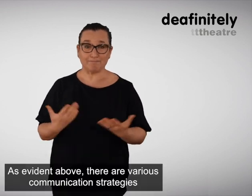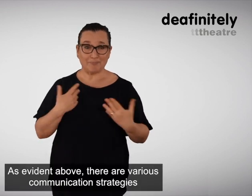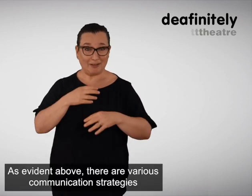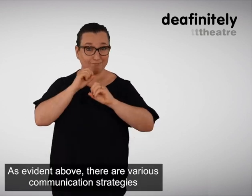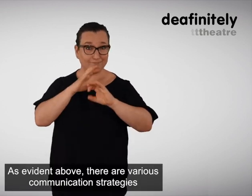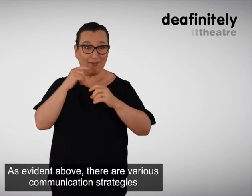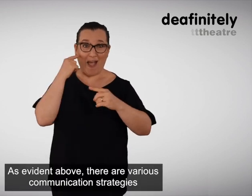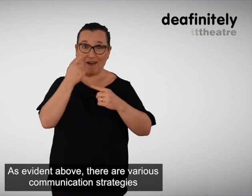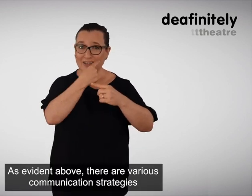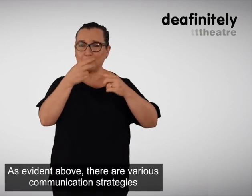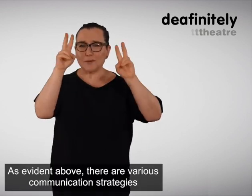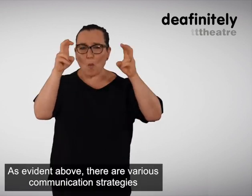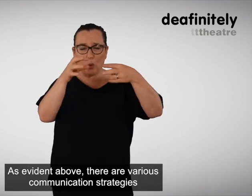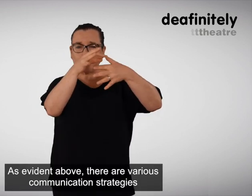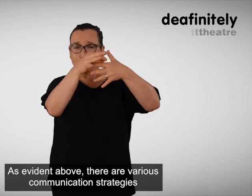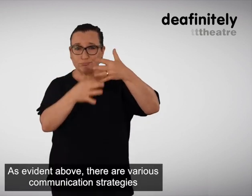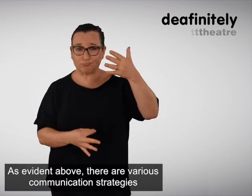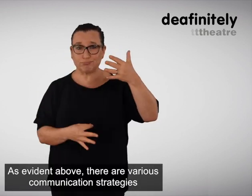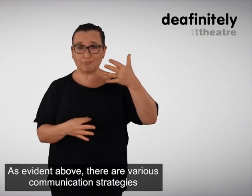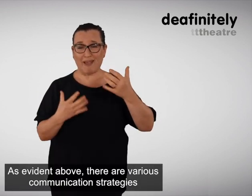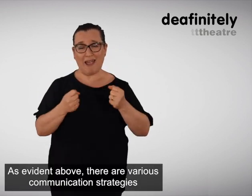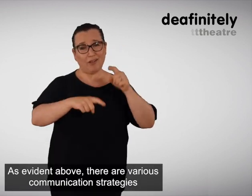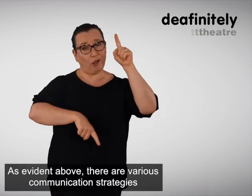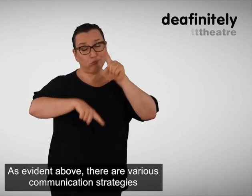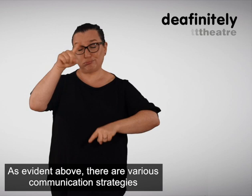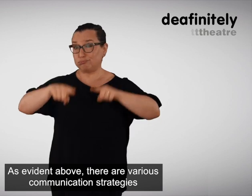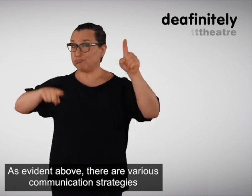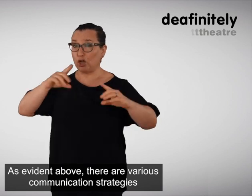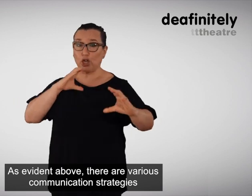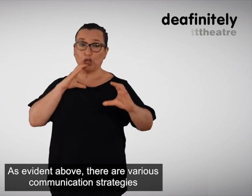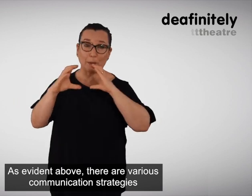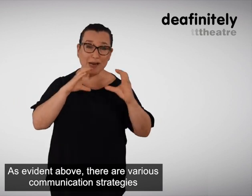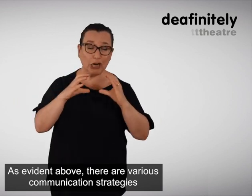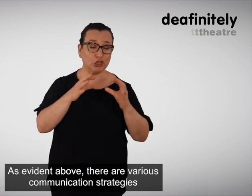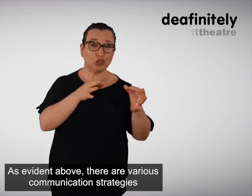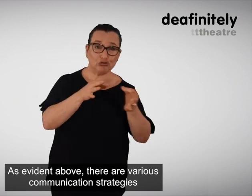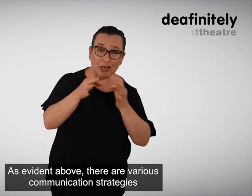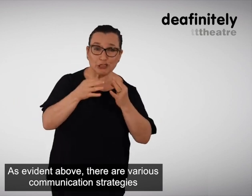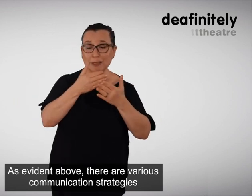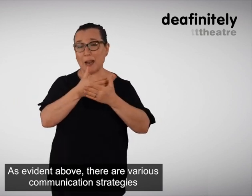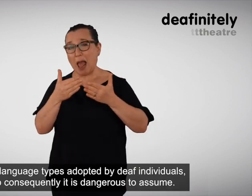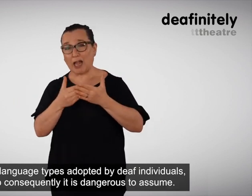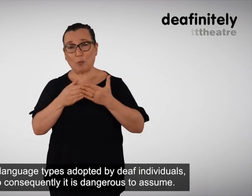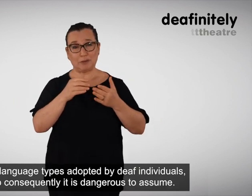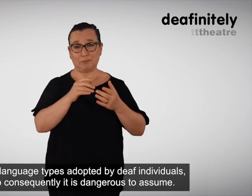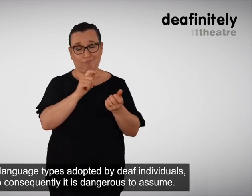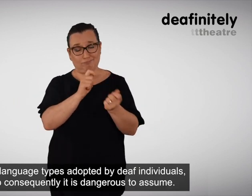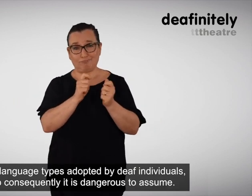As evident above, there are various communication strategies and language types adopted by